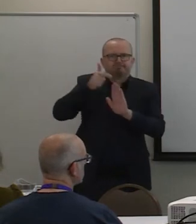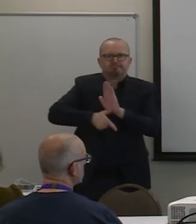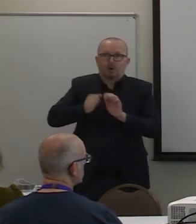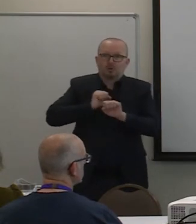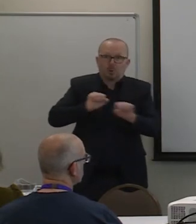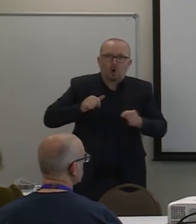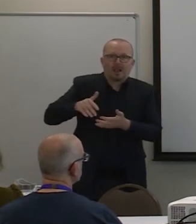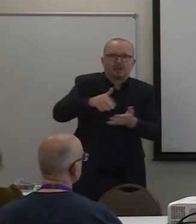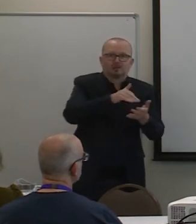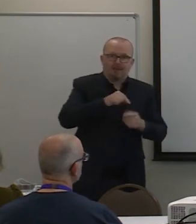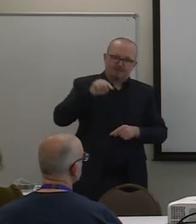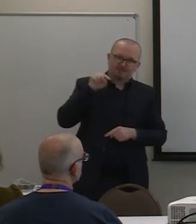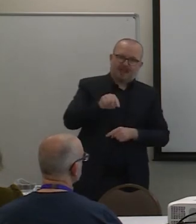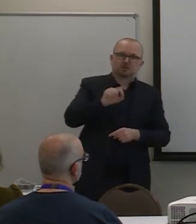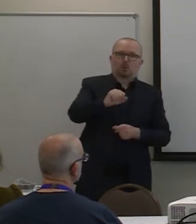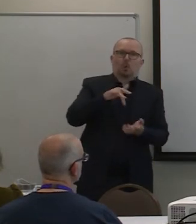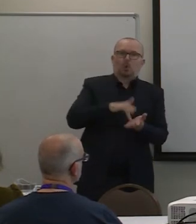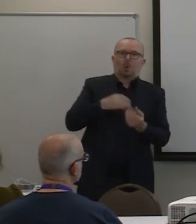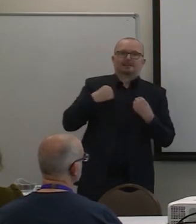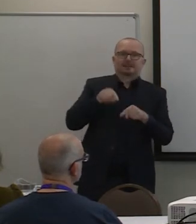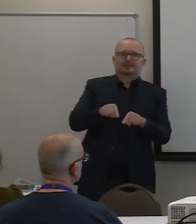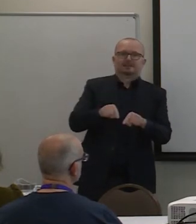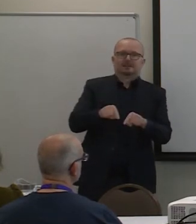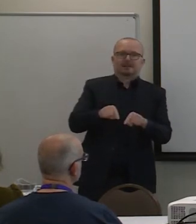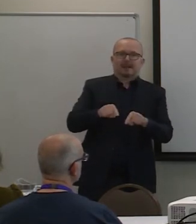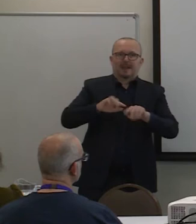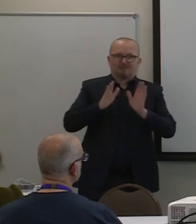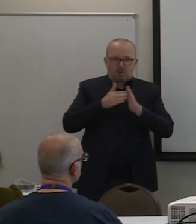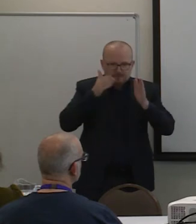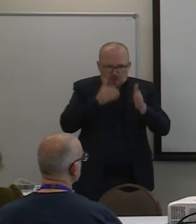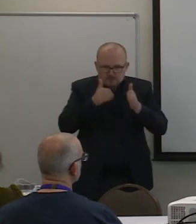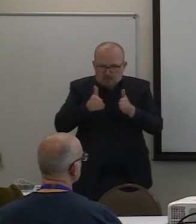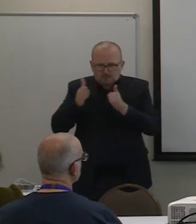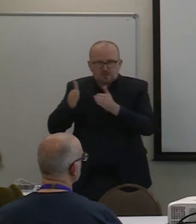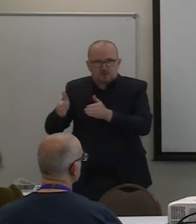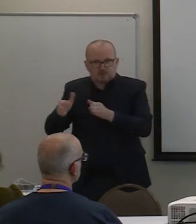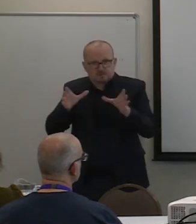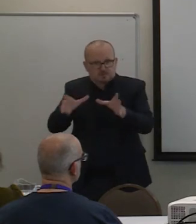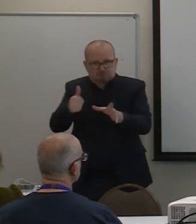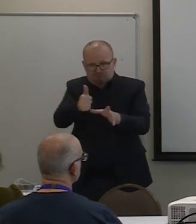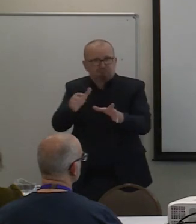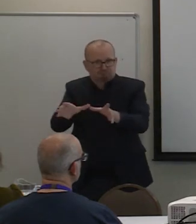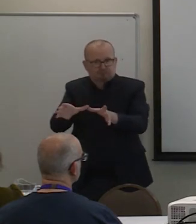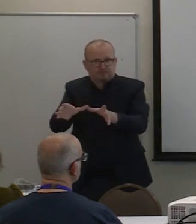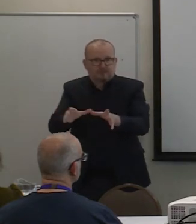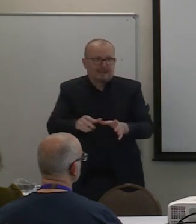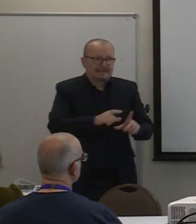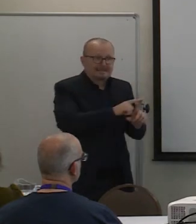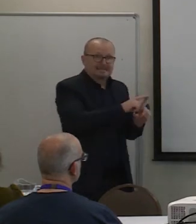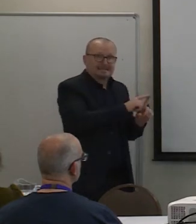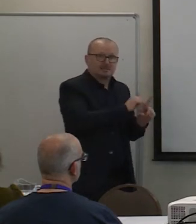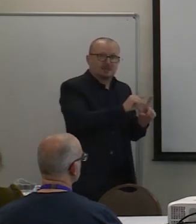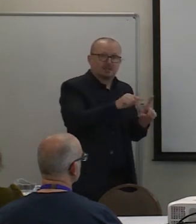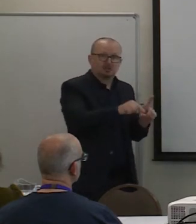your core business, right? That's the bit everybody is like really focused on. And digitization, often many organizations, is that bit that's bolted